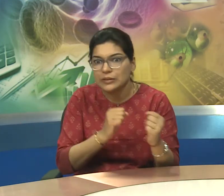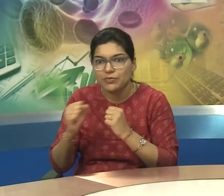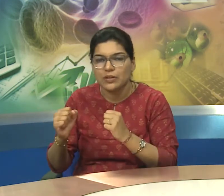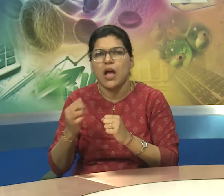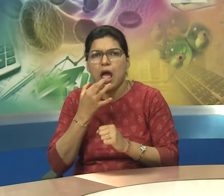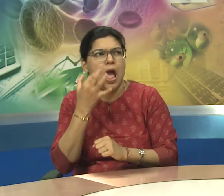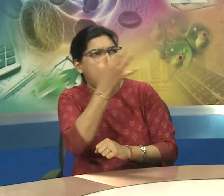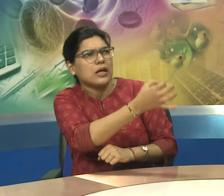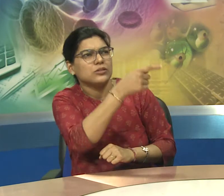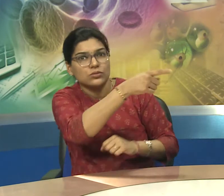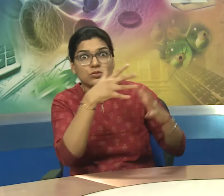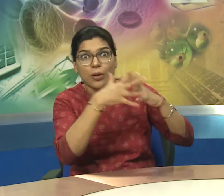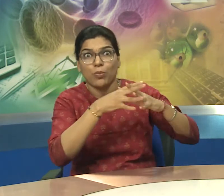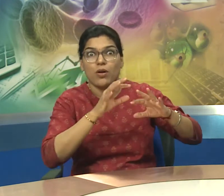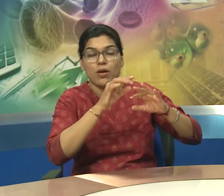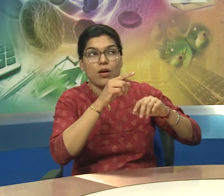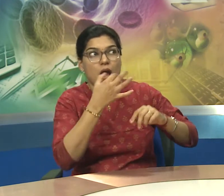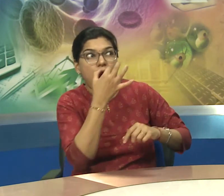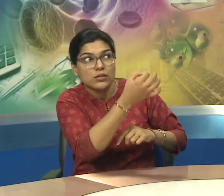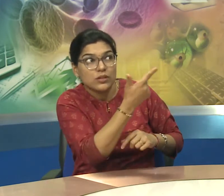Sixth point, they generally provide credit facility to the retailers.